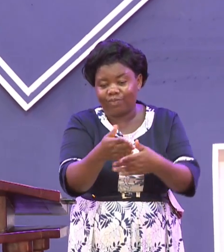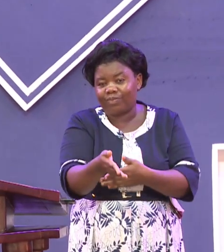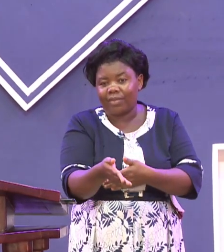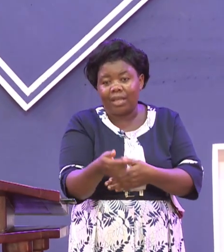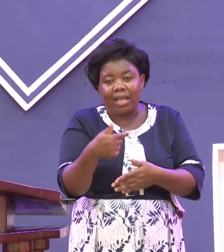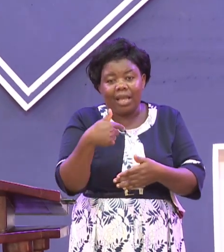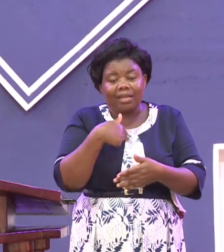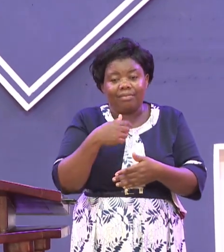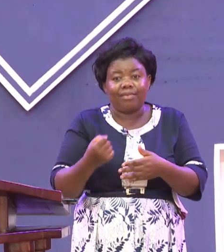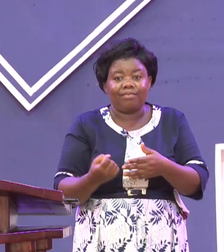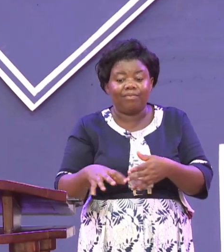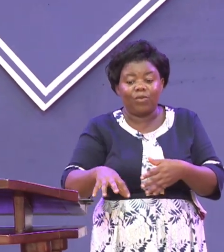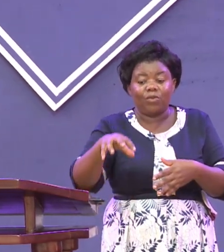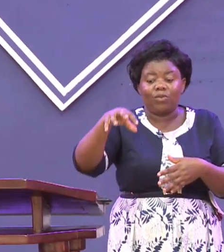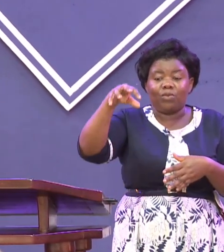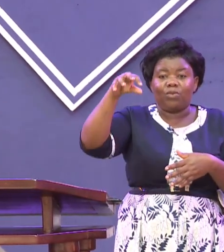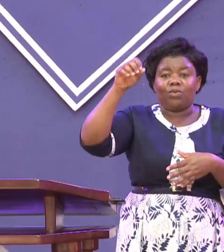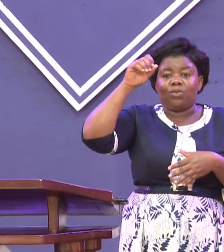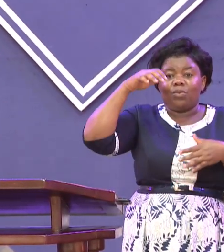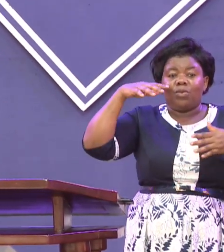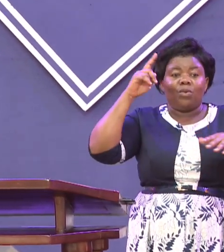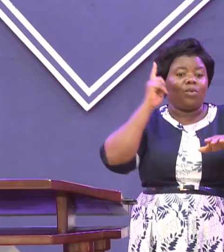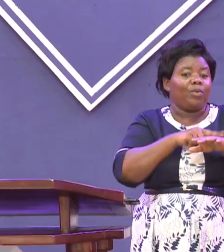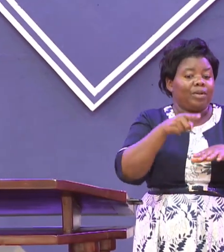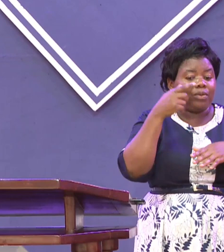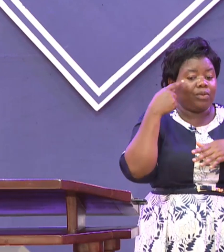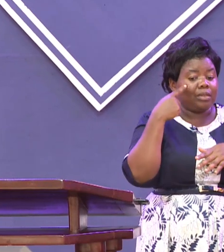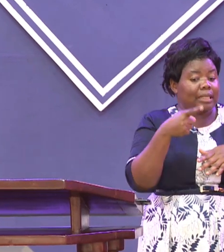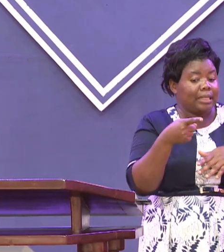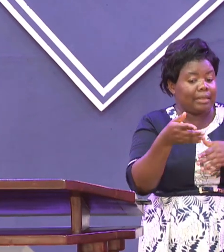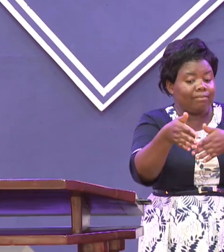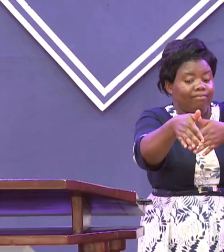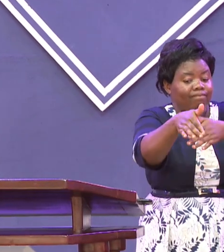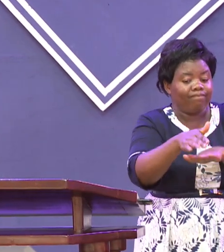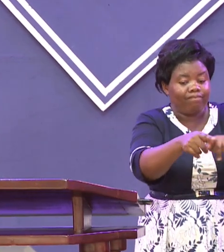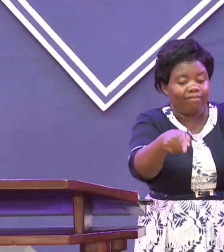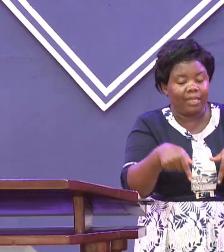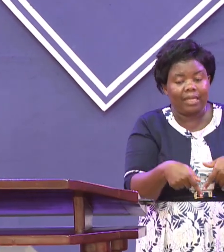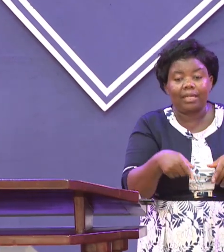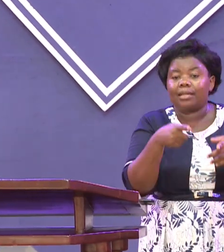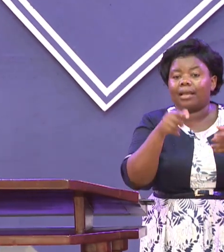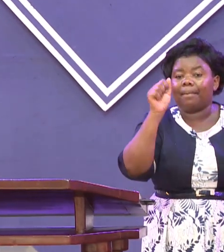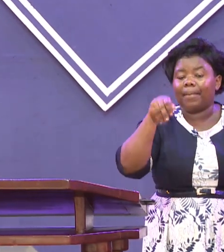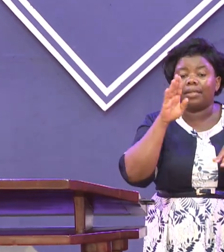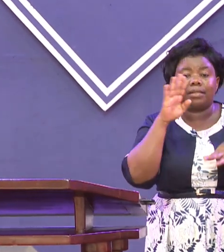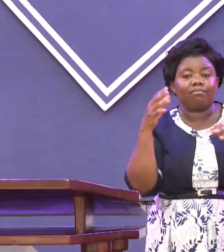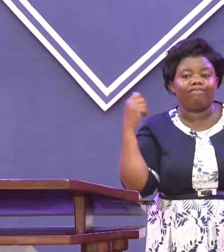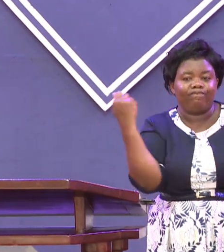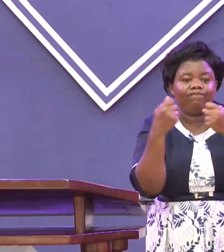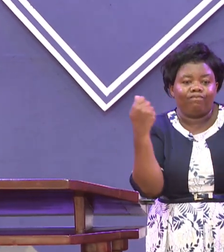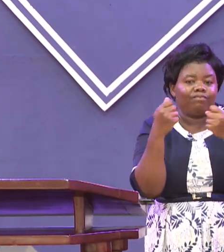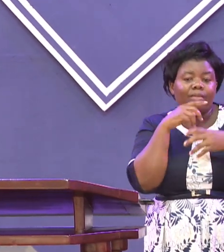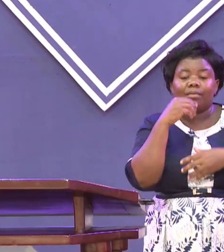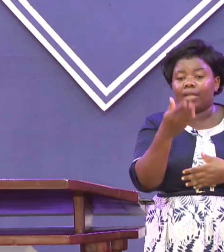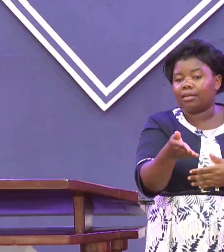Atenze nakula ma twakula tumanyi nti buli wola ba malaro wabeerawo omusezi. Remember, I had seen